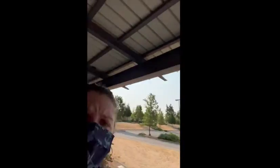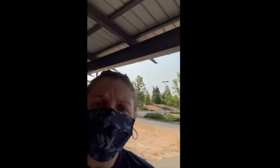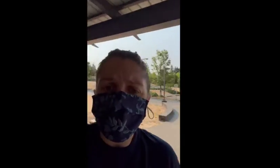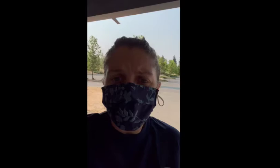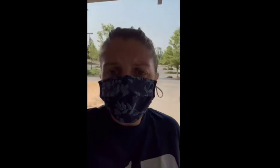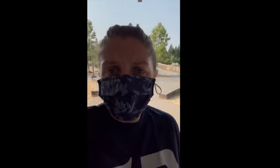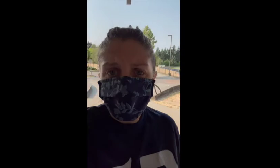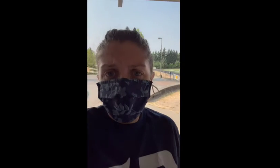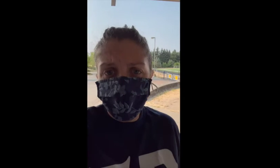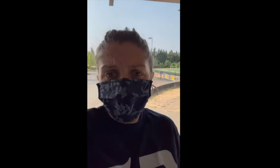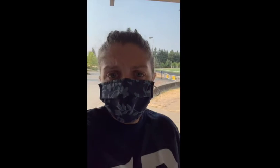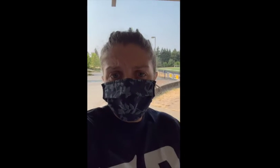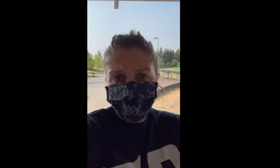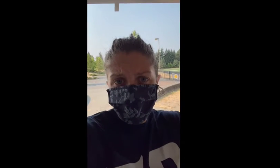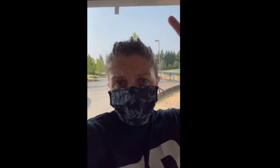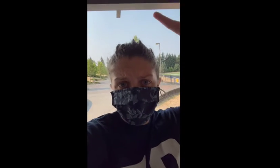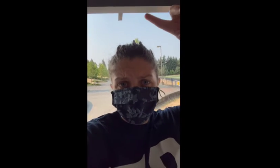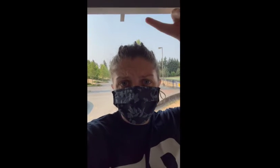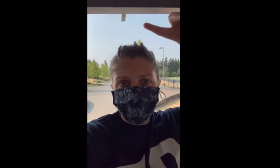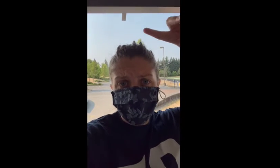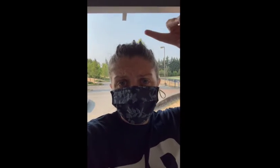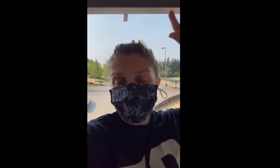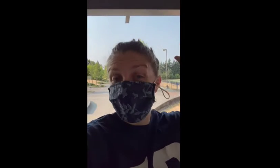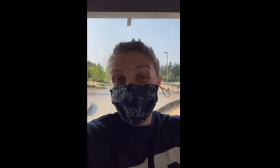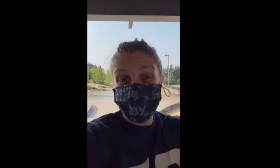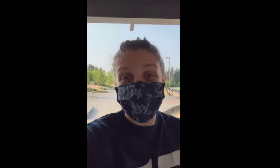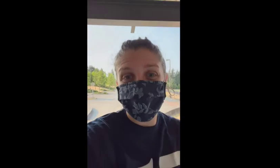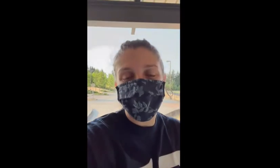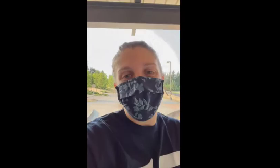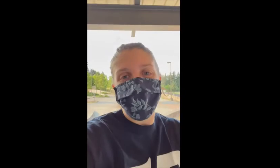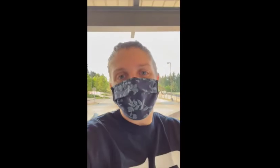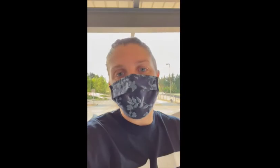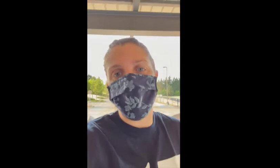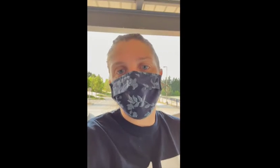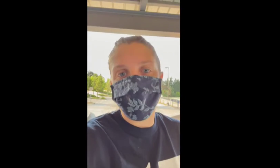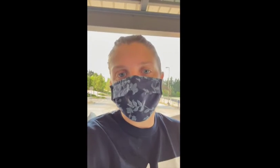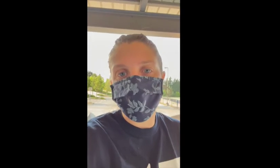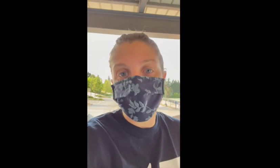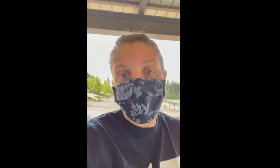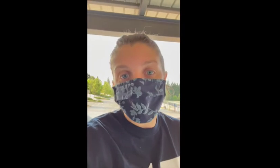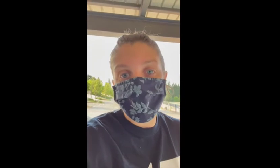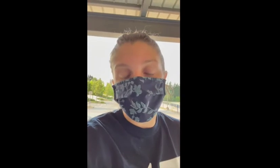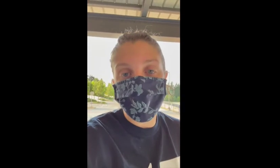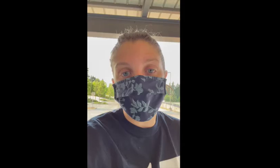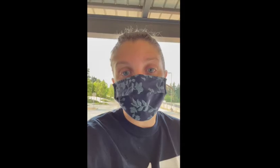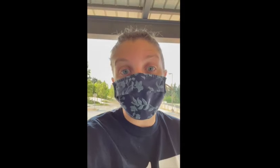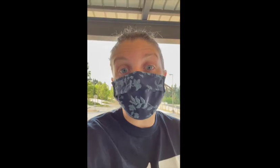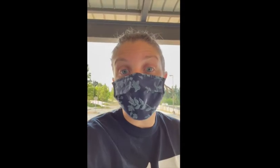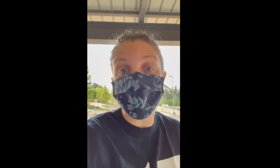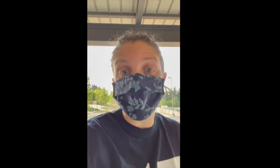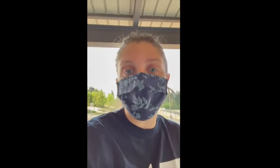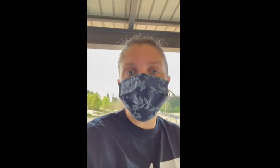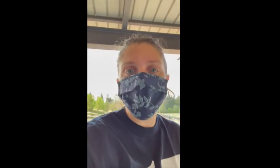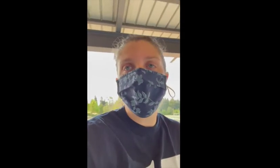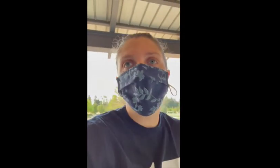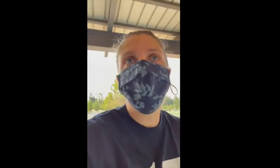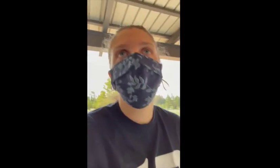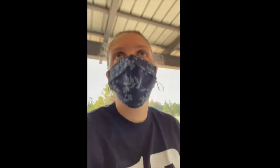if you are bringing a car, please make sure you park in the student parking, not in the parking at the front of the school. That is for staff and visitors.